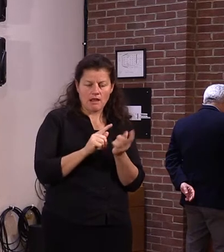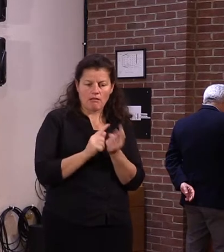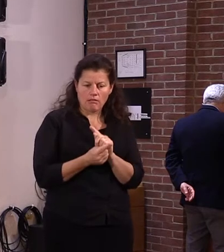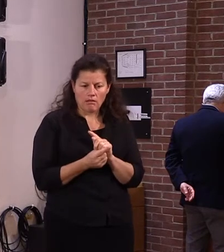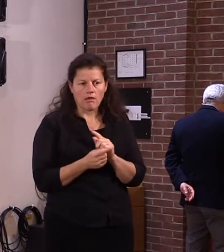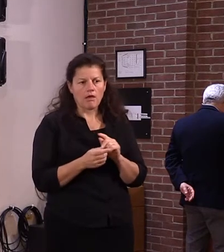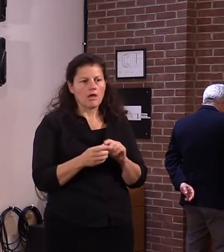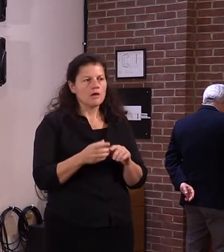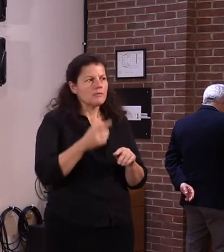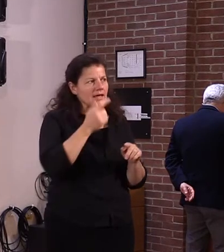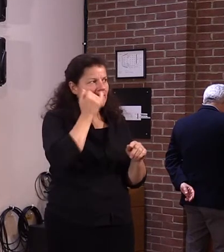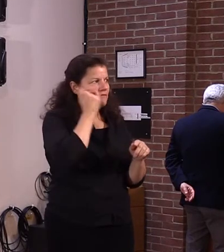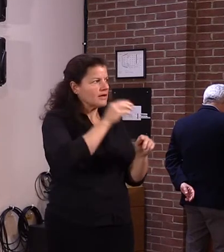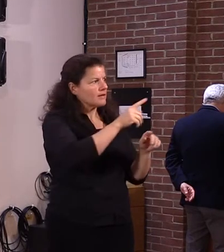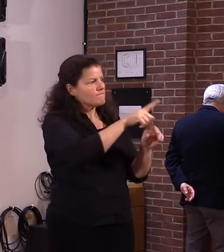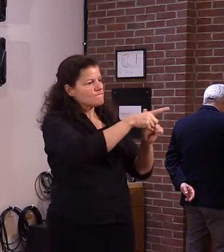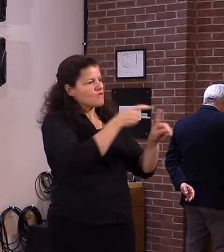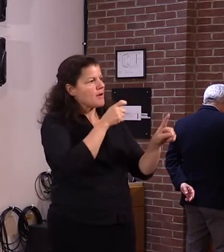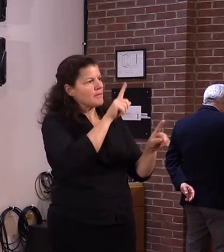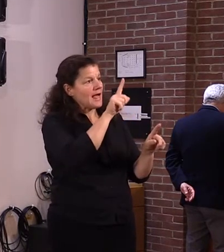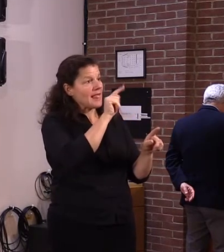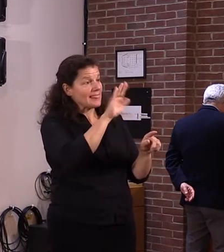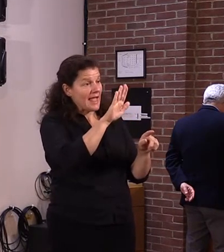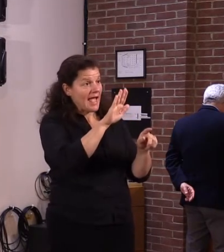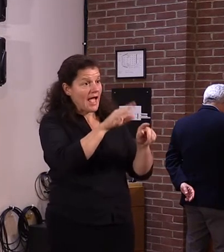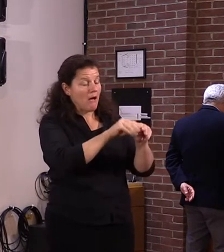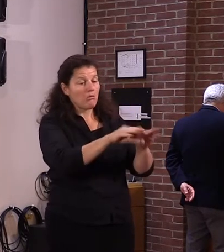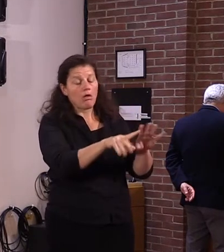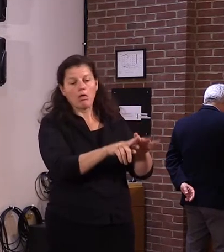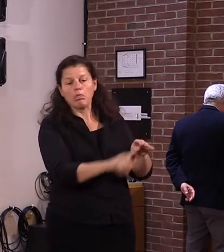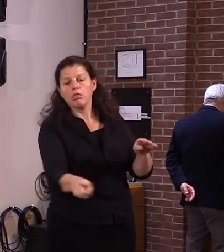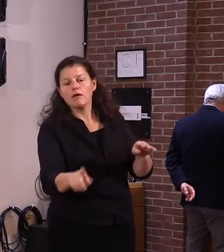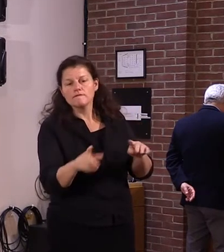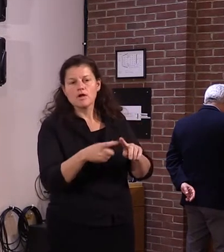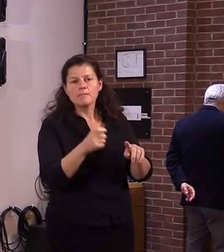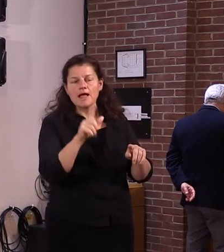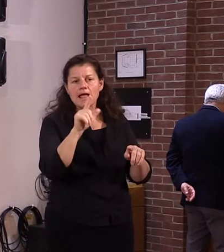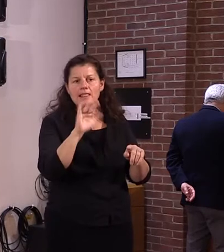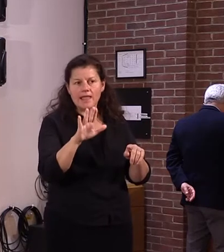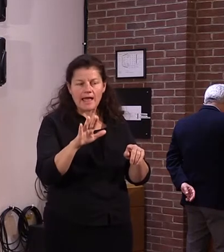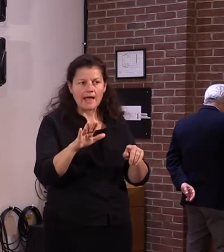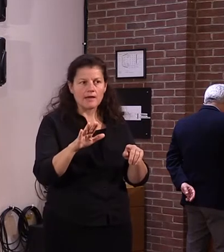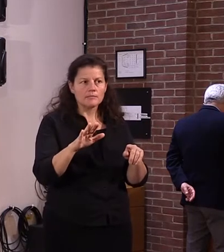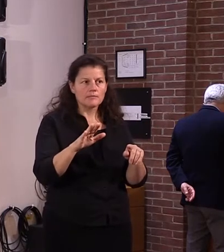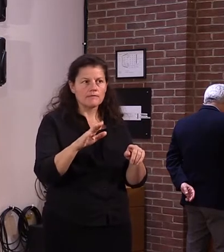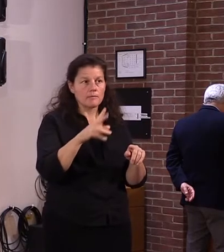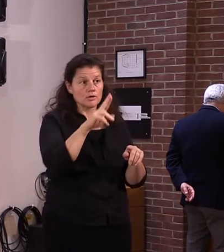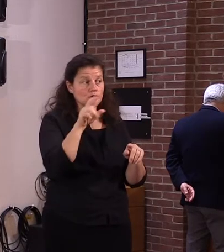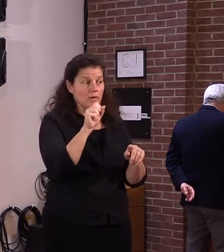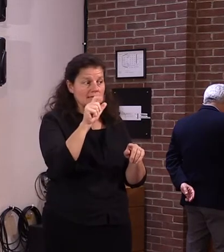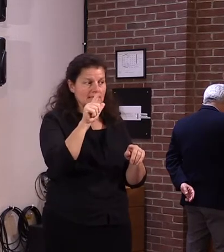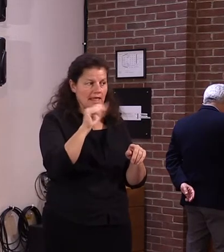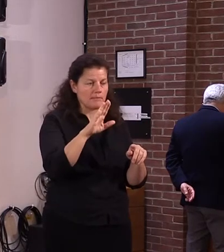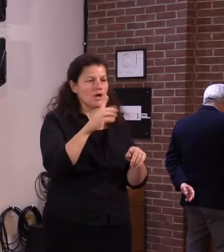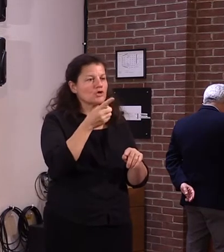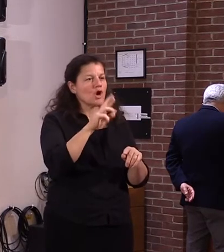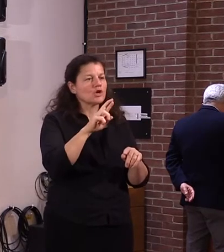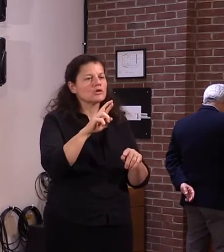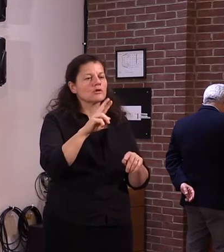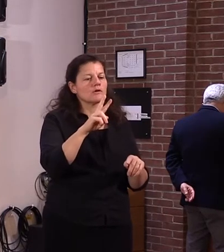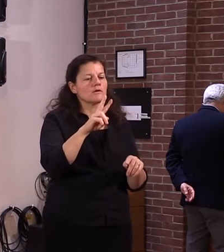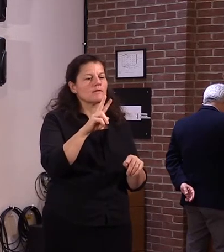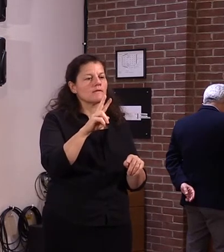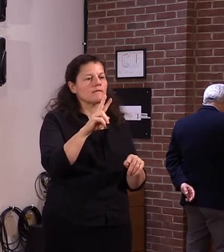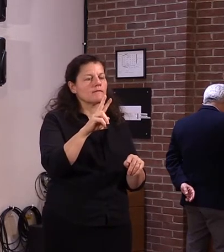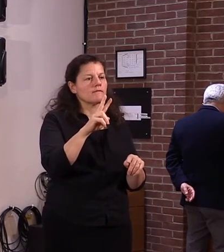the screw-ups that we had at the U.S. labs, Dr. Fauci had licensed the Wuhan